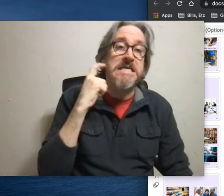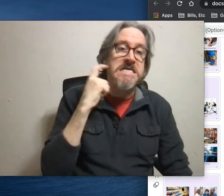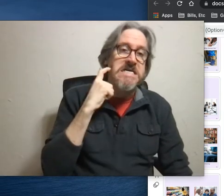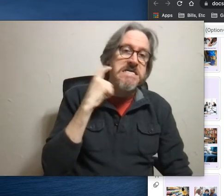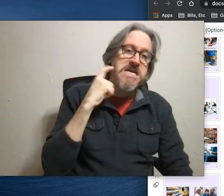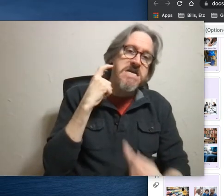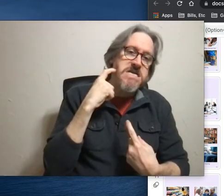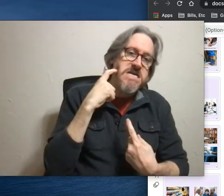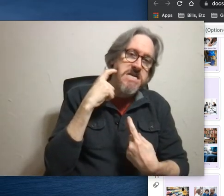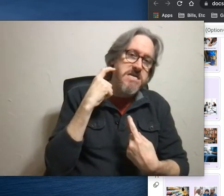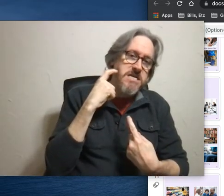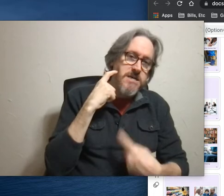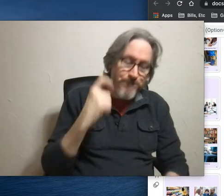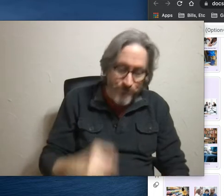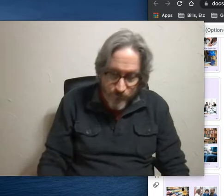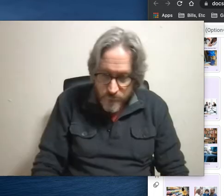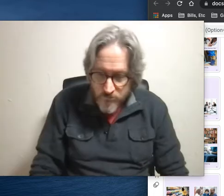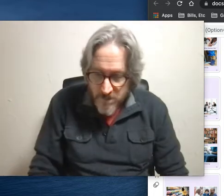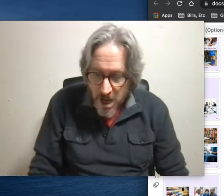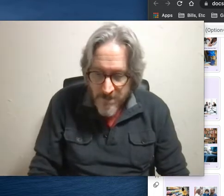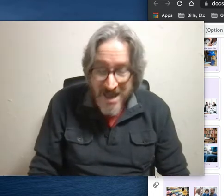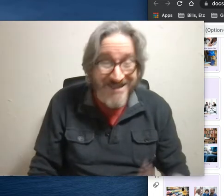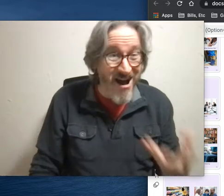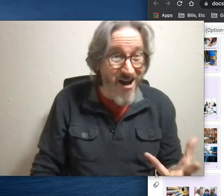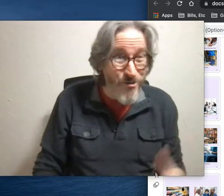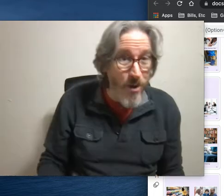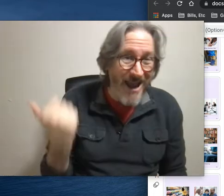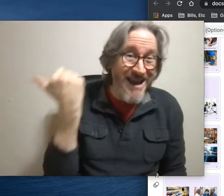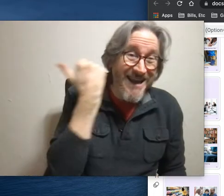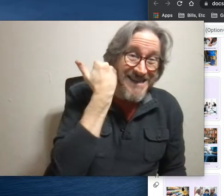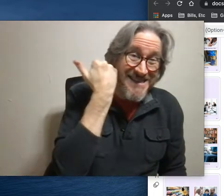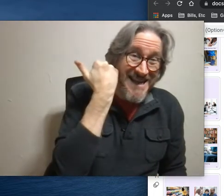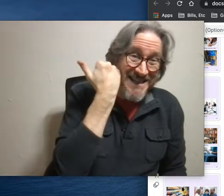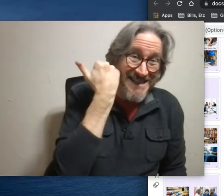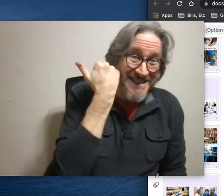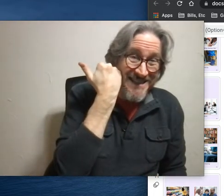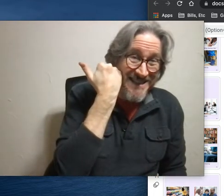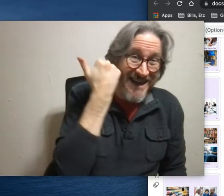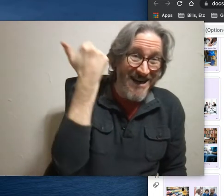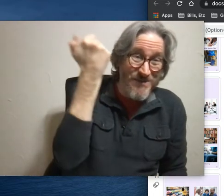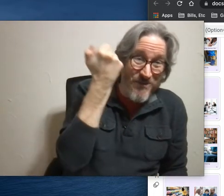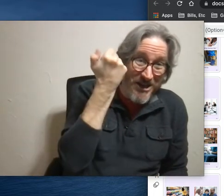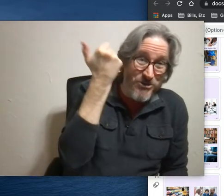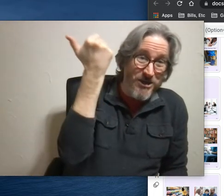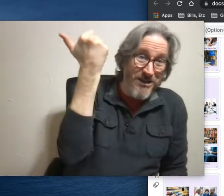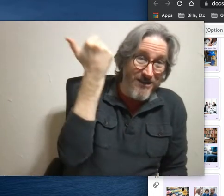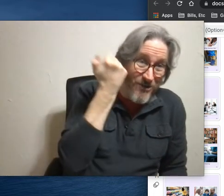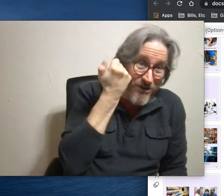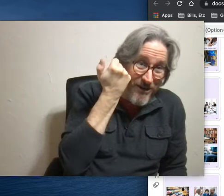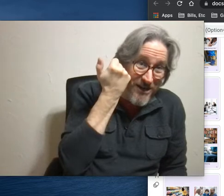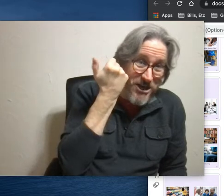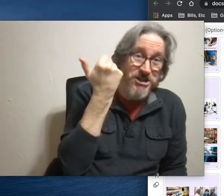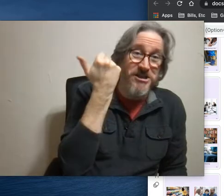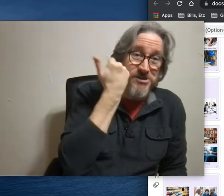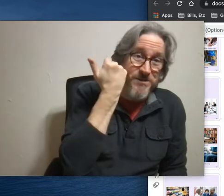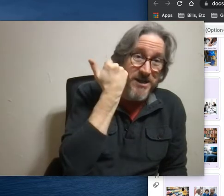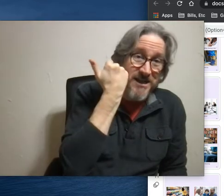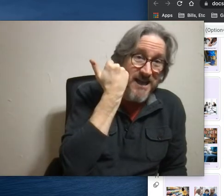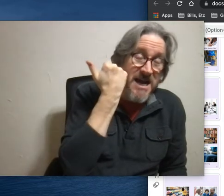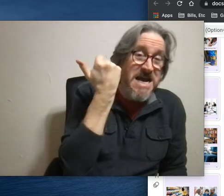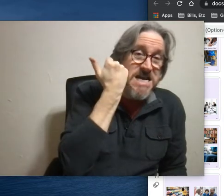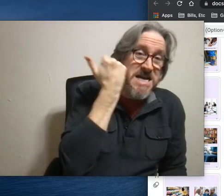right? Dentist. The other way is dentist. And it comes from like drill or injections